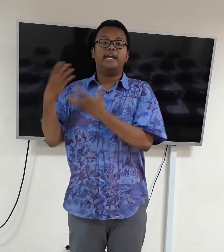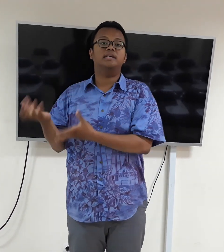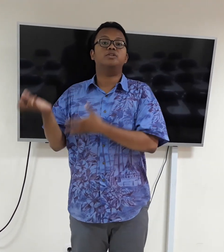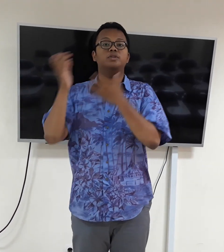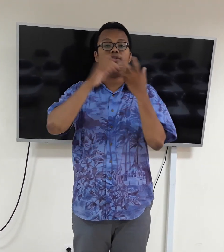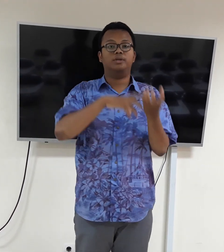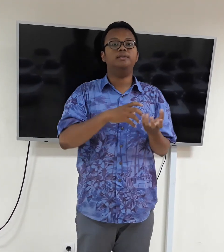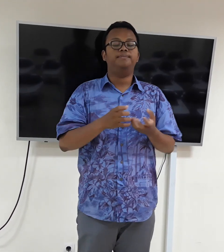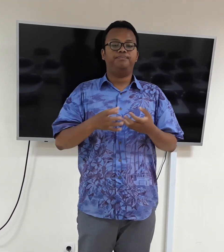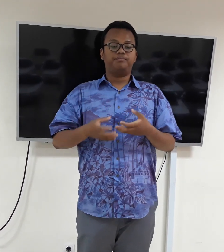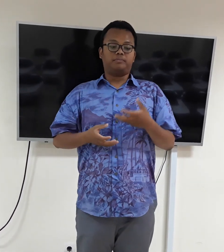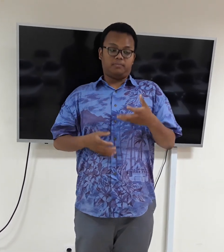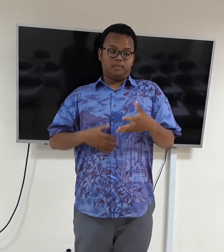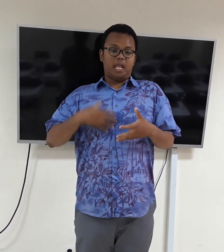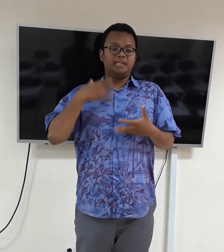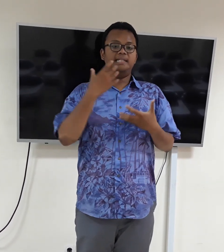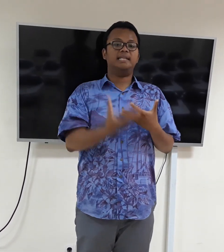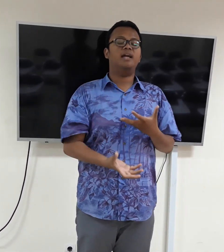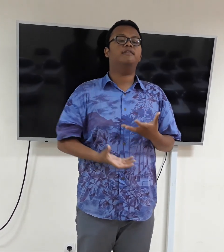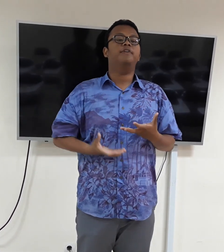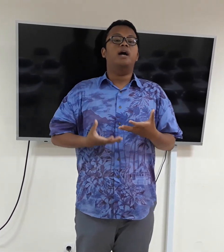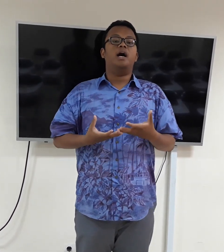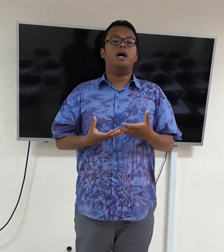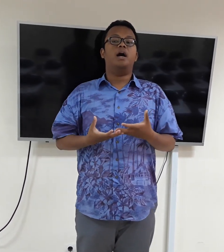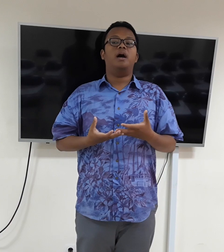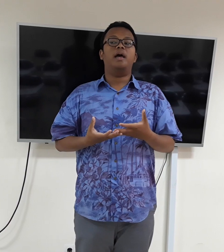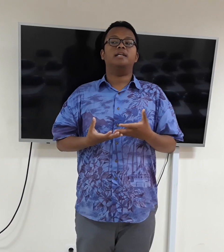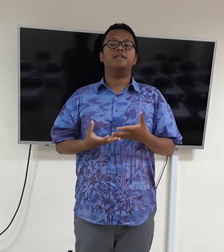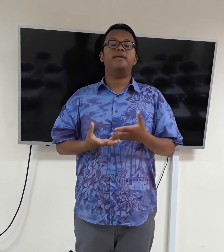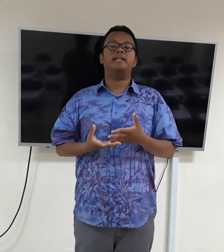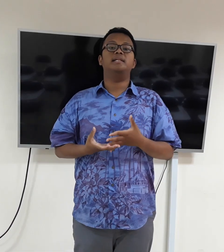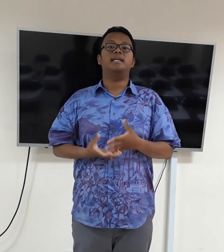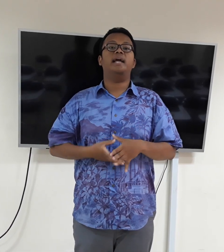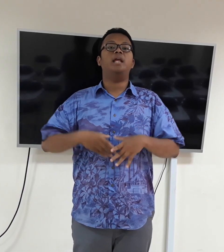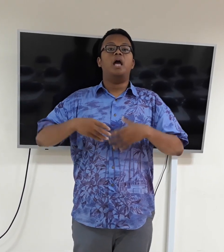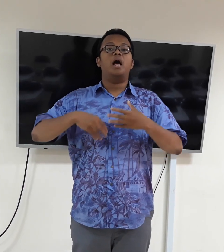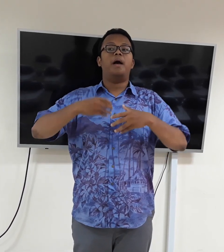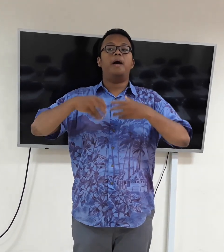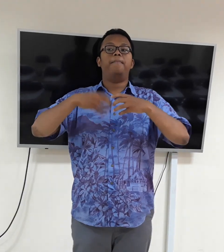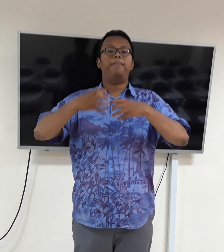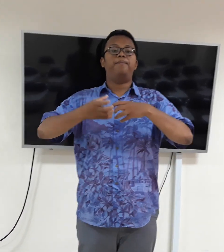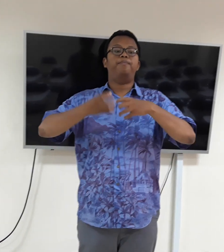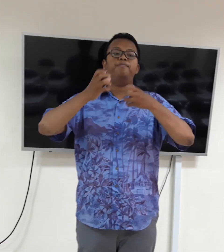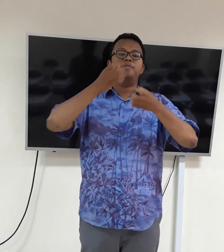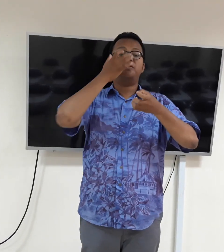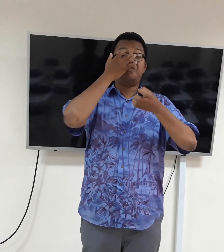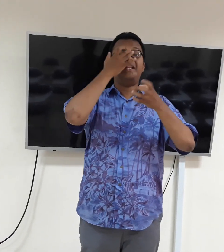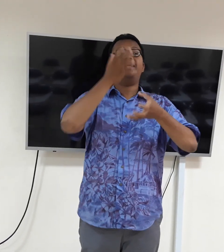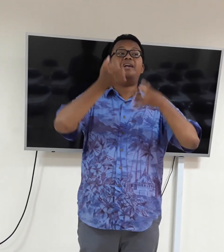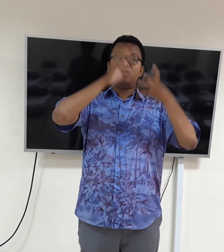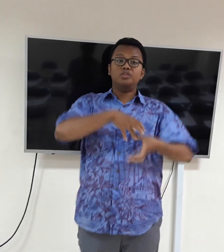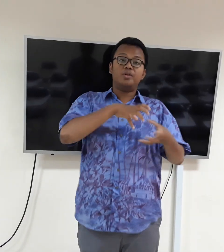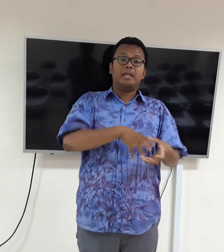cannot control this kind of experimental design, cannot really controlling